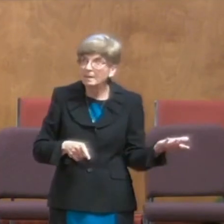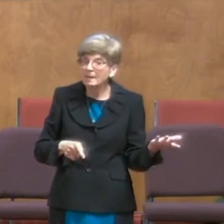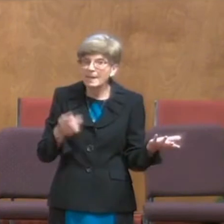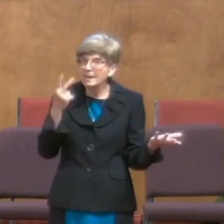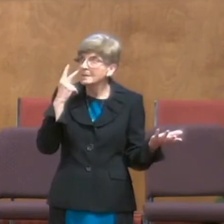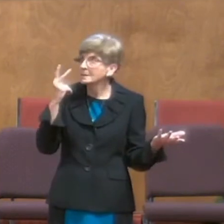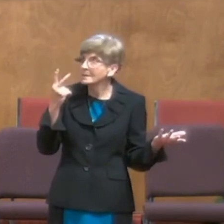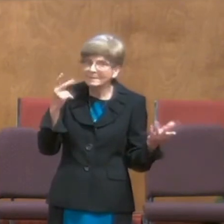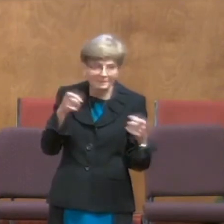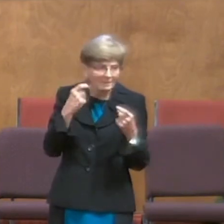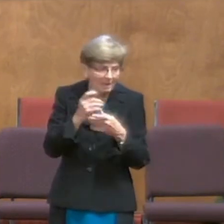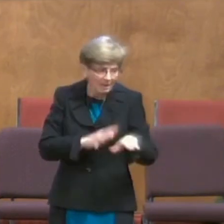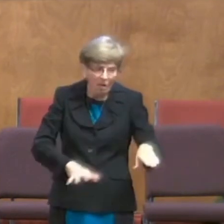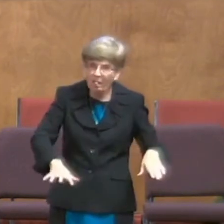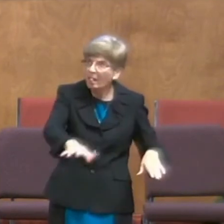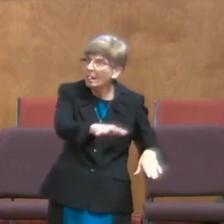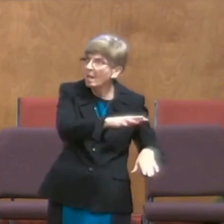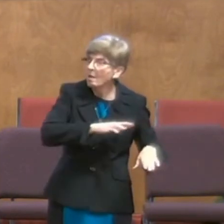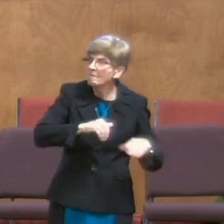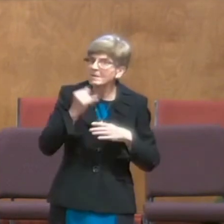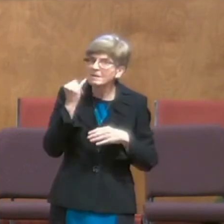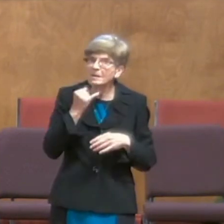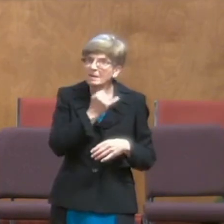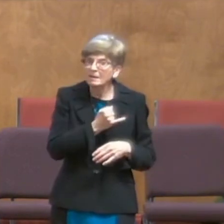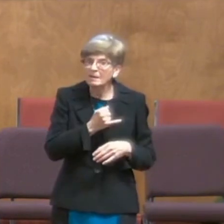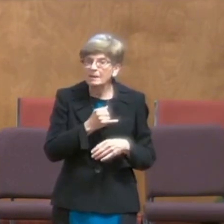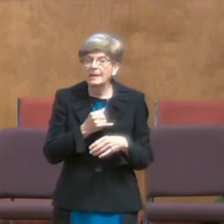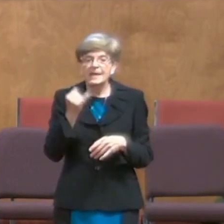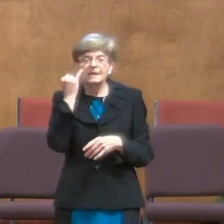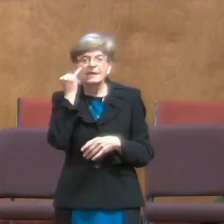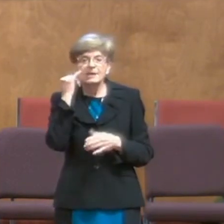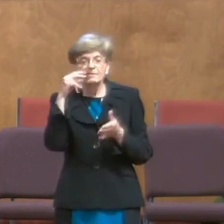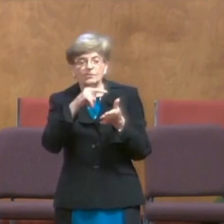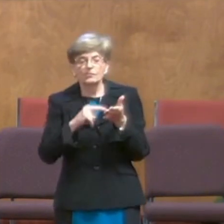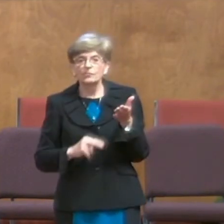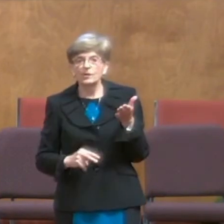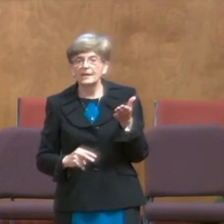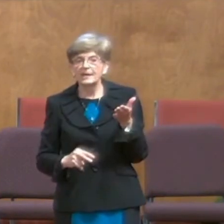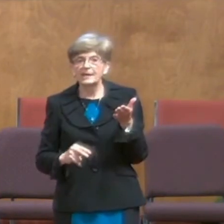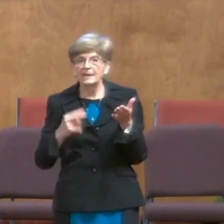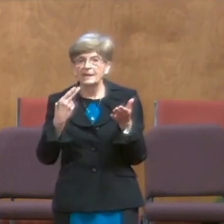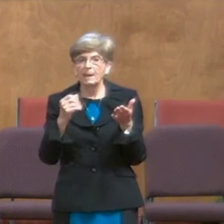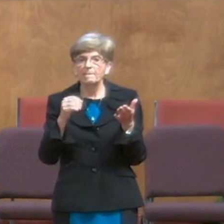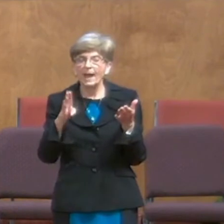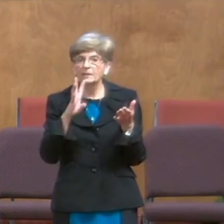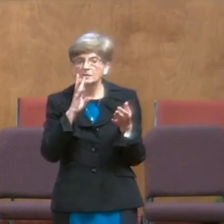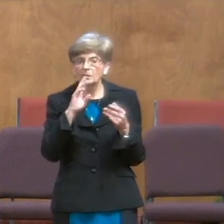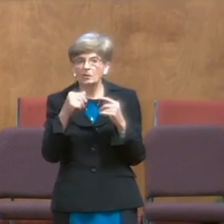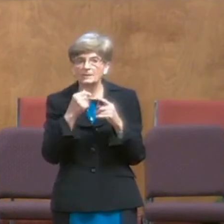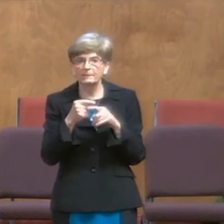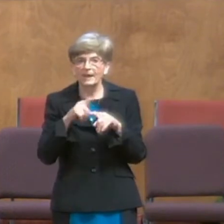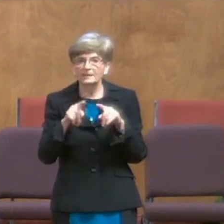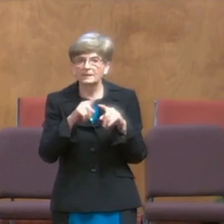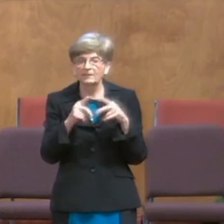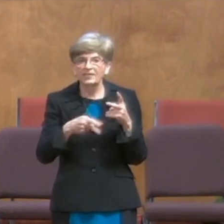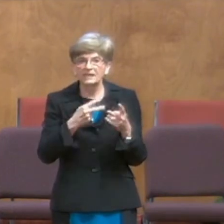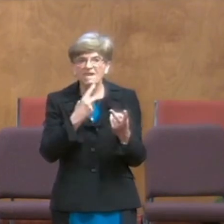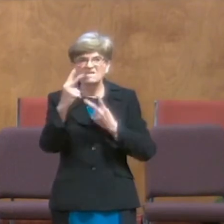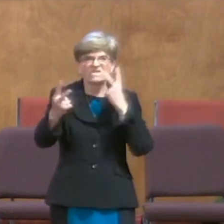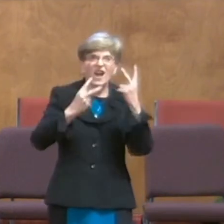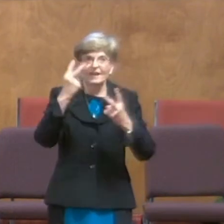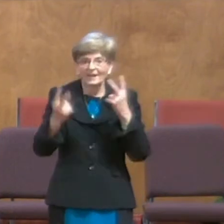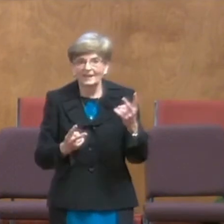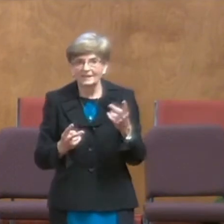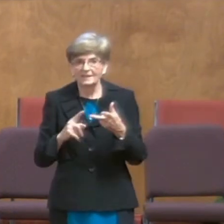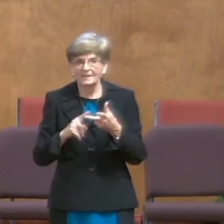Israel, including what we read about in Habakkuk. If you look back, he kind of mentions several things. He mentions violence and